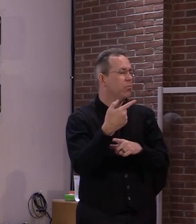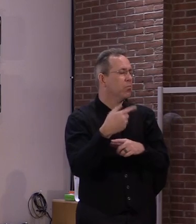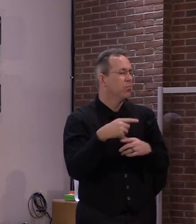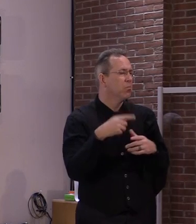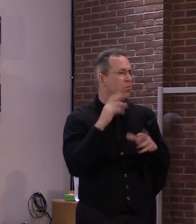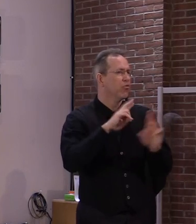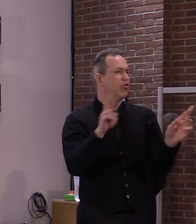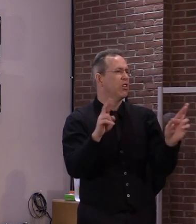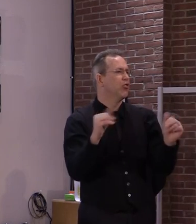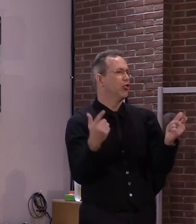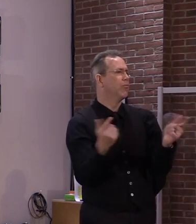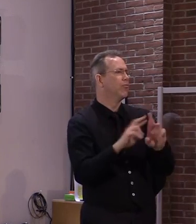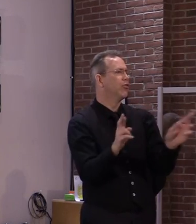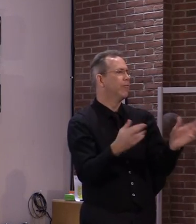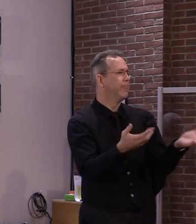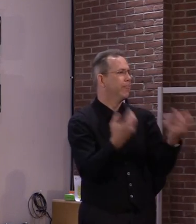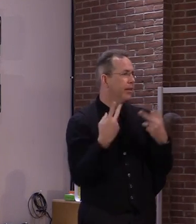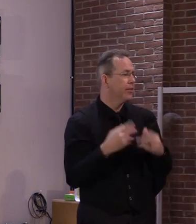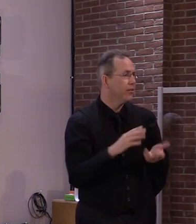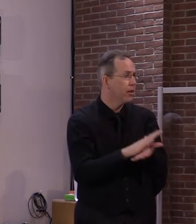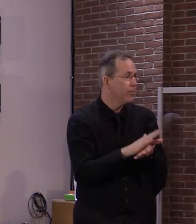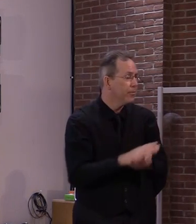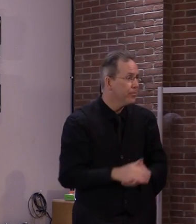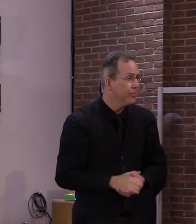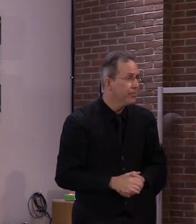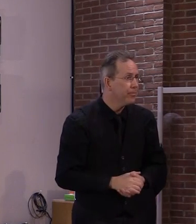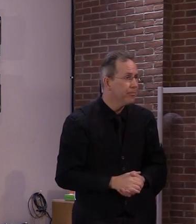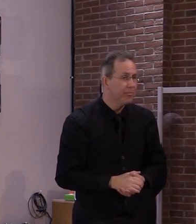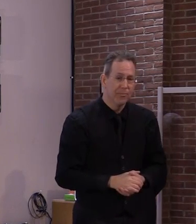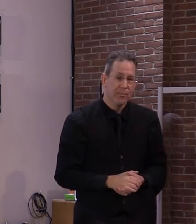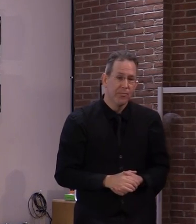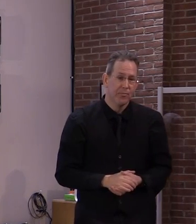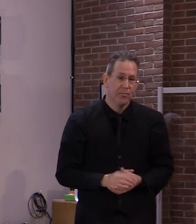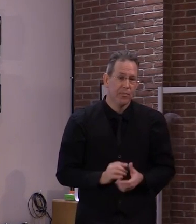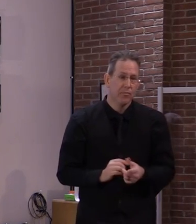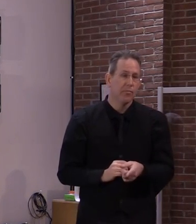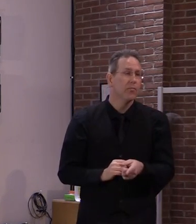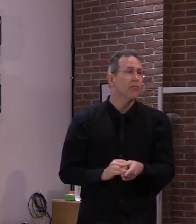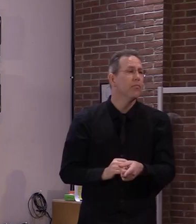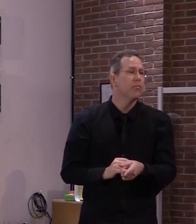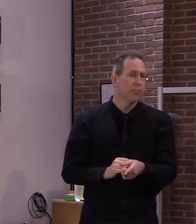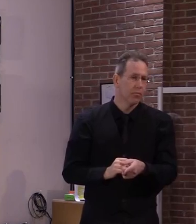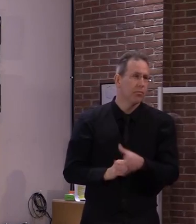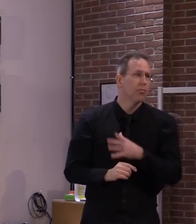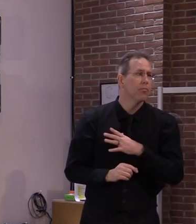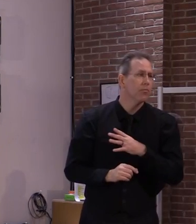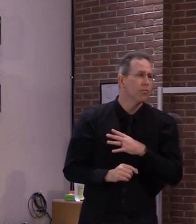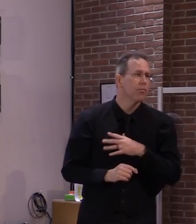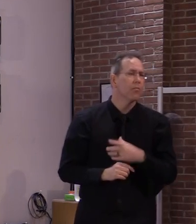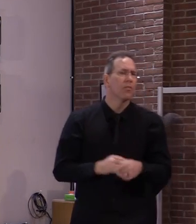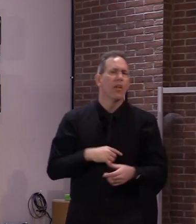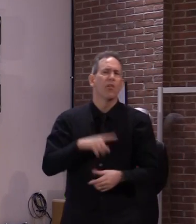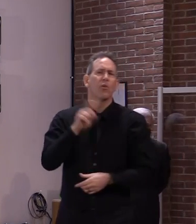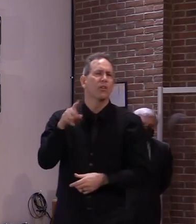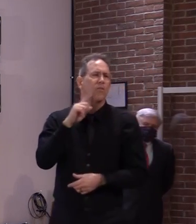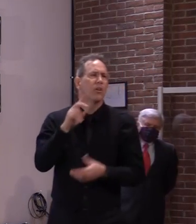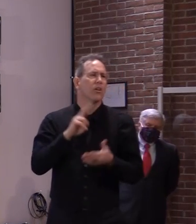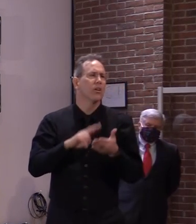Yes, I would certainly hope so. I also had a question for Commissioner Harrington.